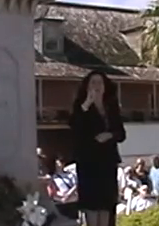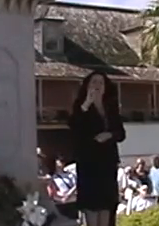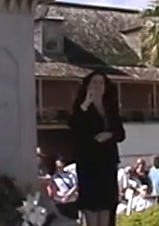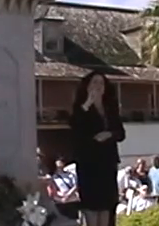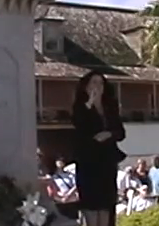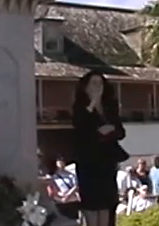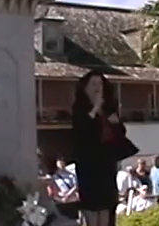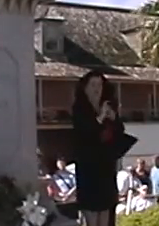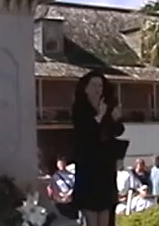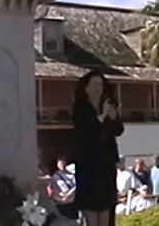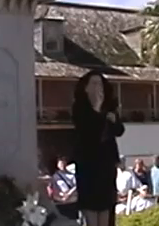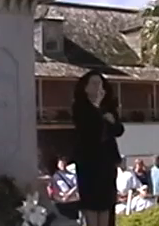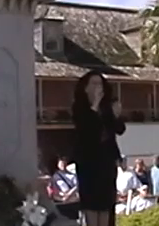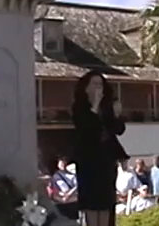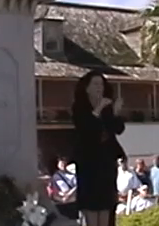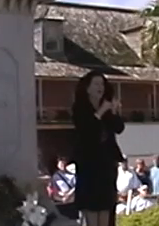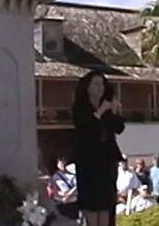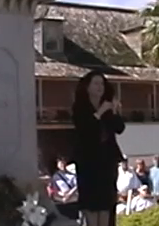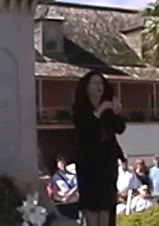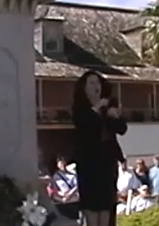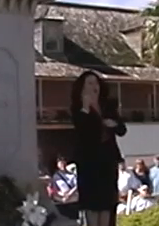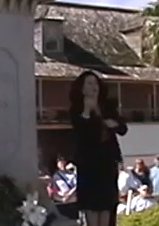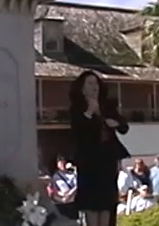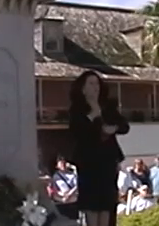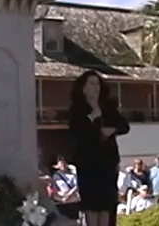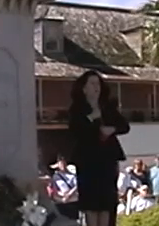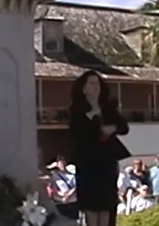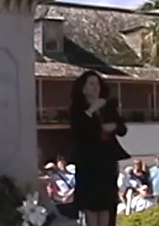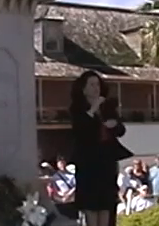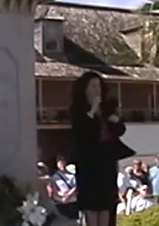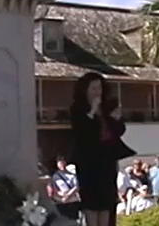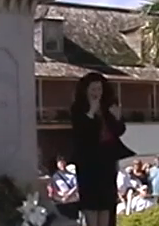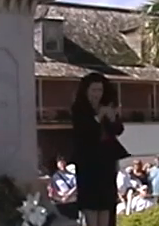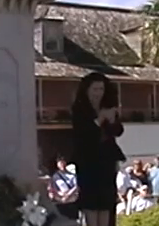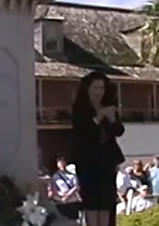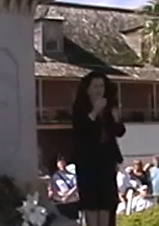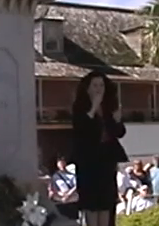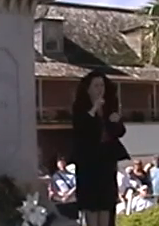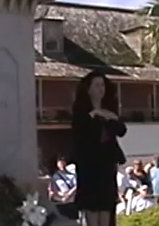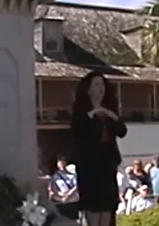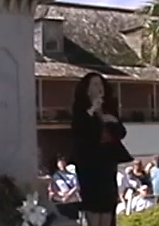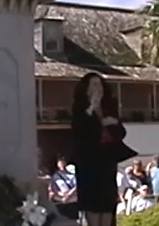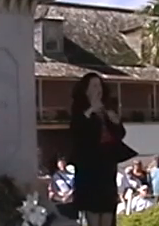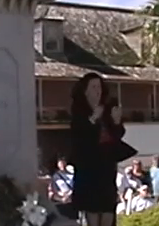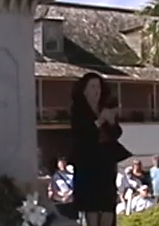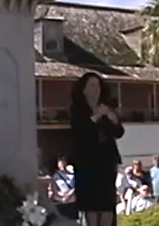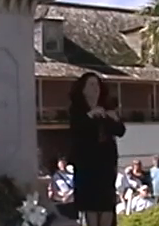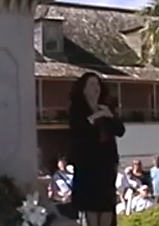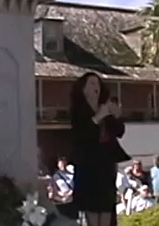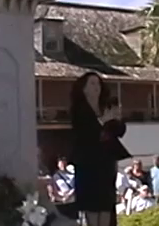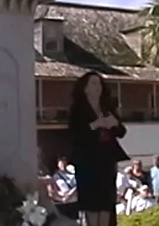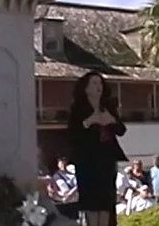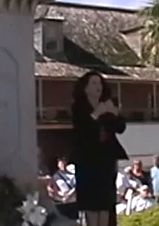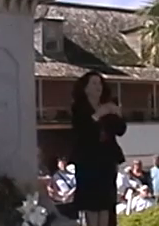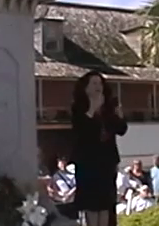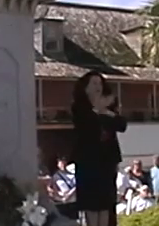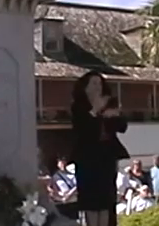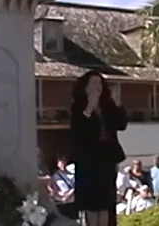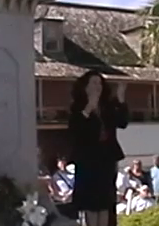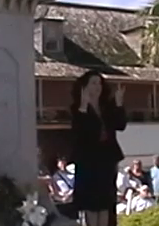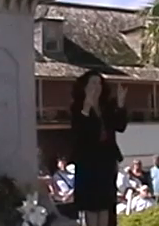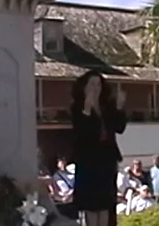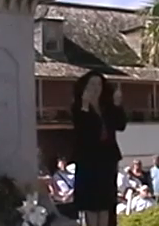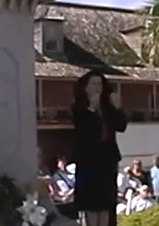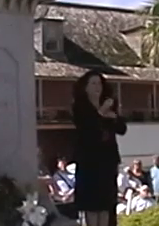1,200 other Marines, conquerors, and soldiers on his second voyage to the Americas. After visiting